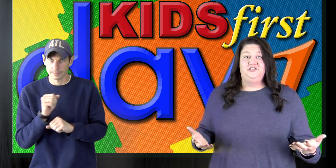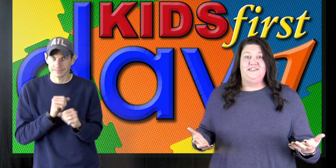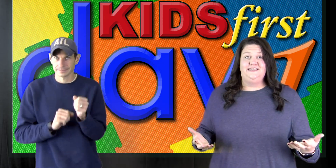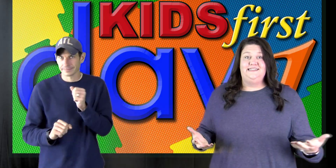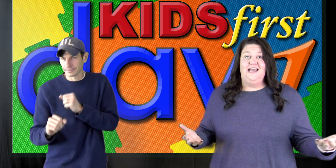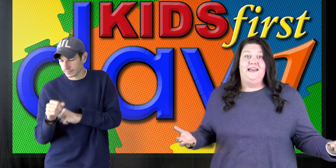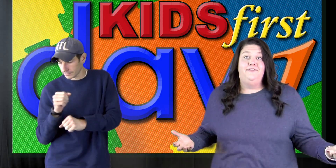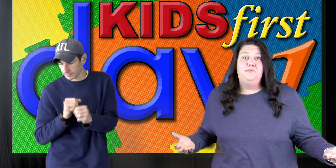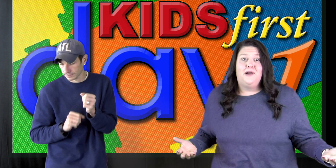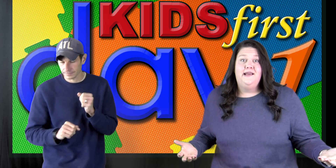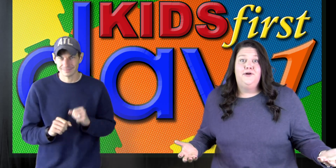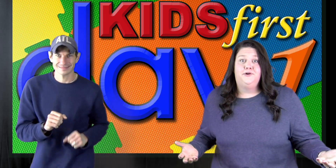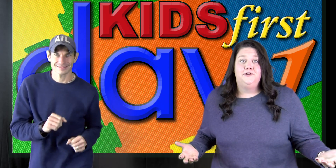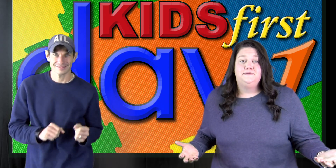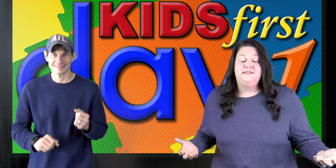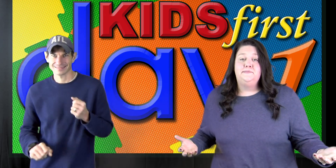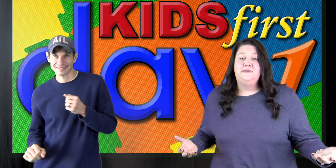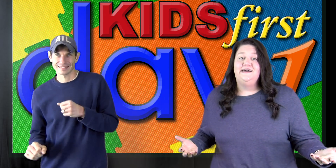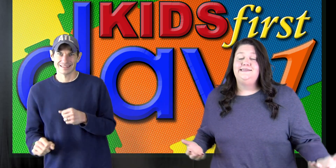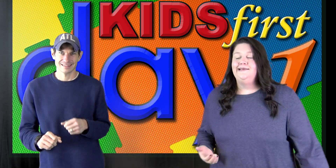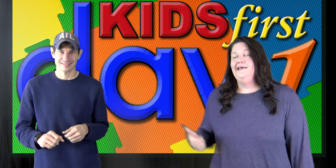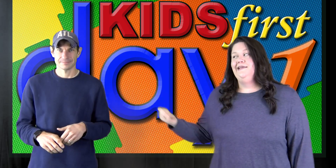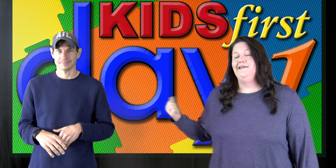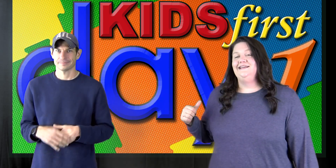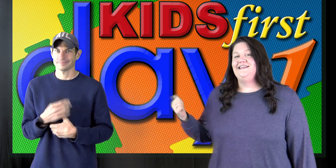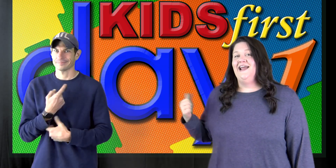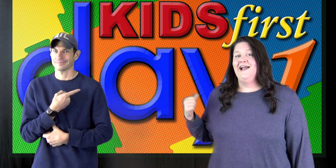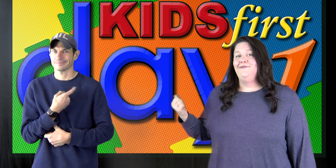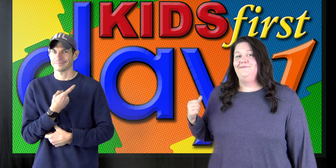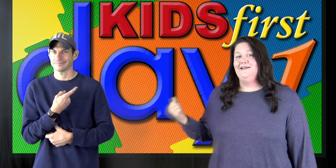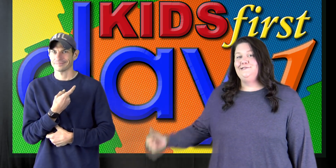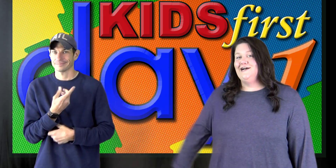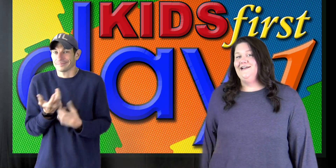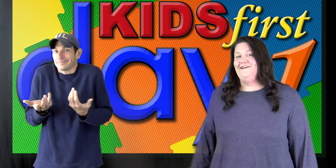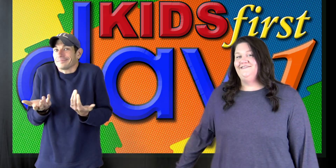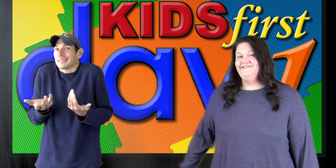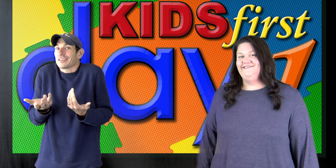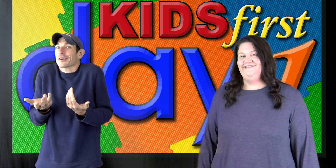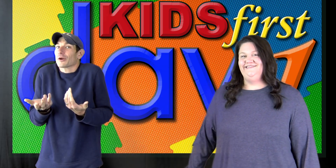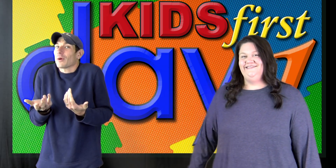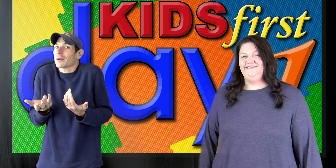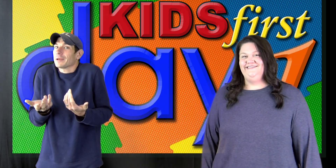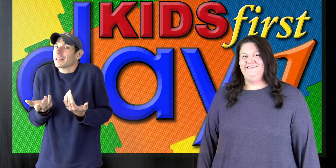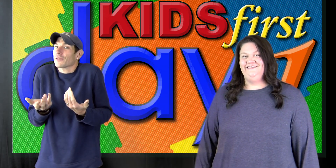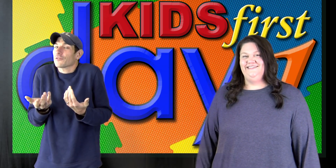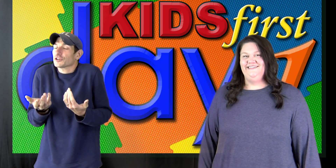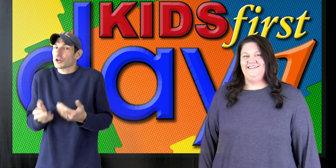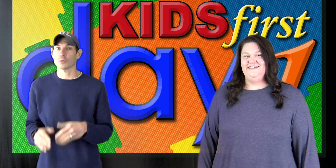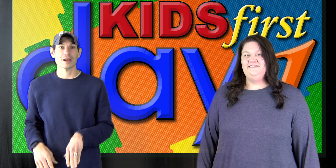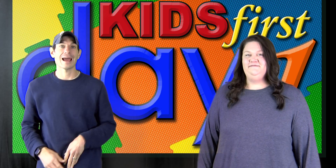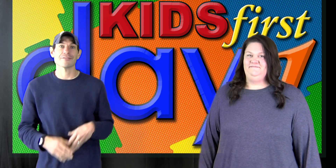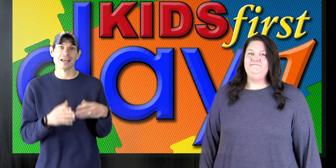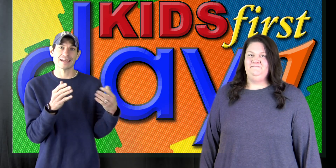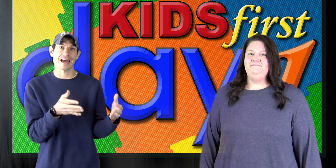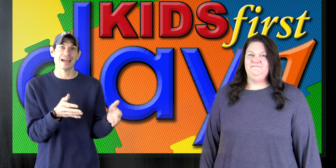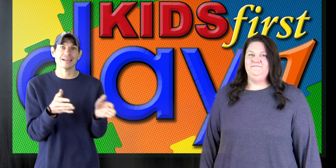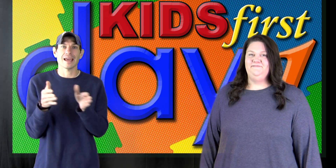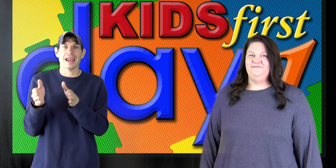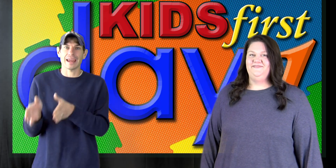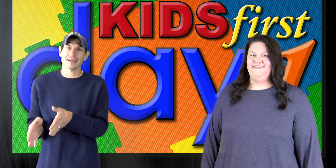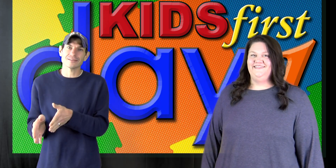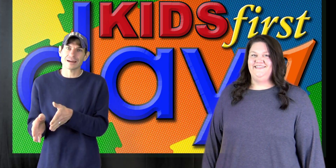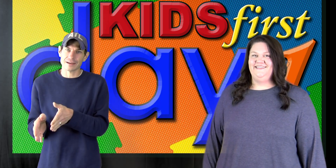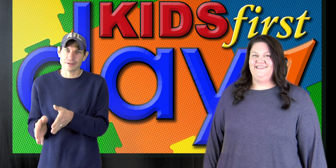lesson about Jesus, and even breakout groups. Plus, you get to hang out with me and Jono. You're going to want to be there for sure. We're going to have it at